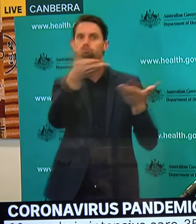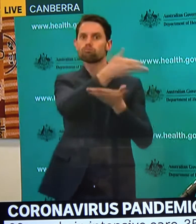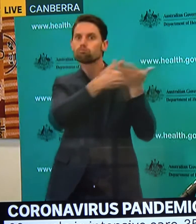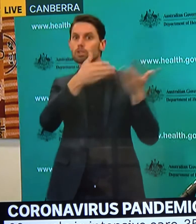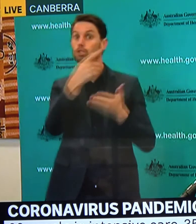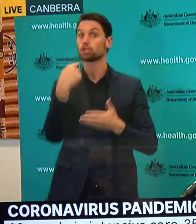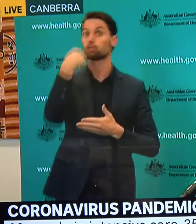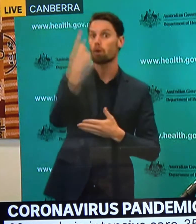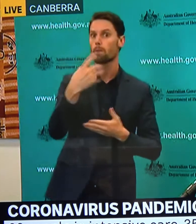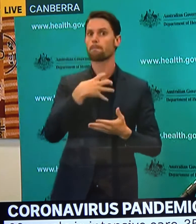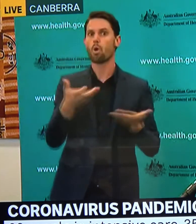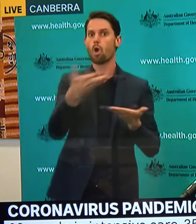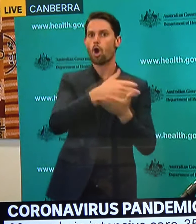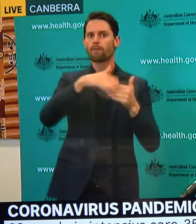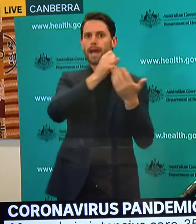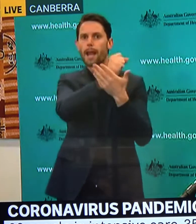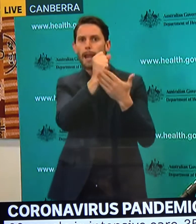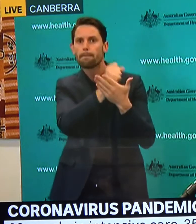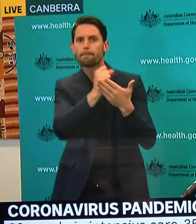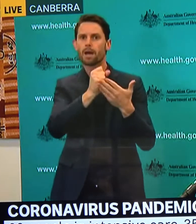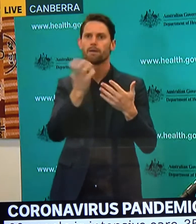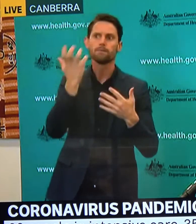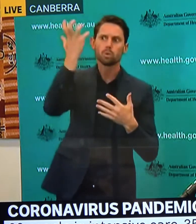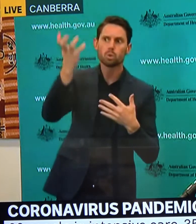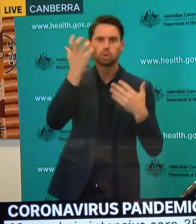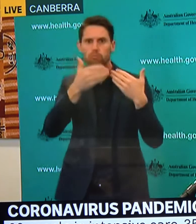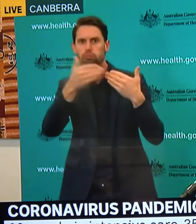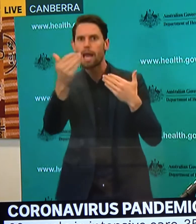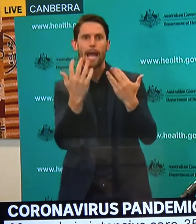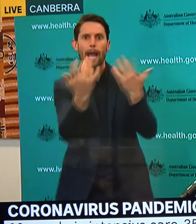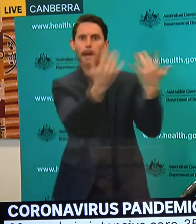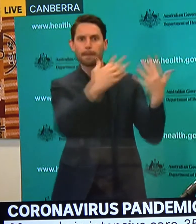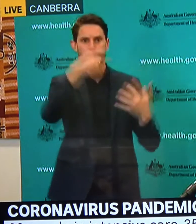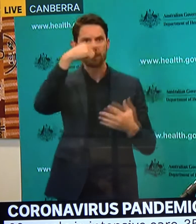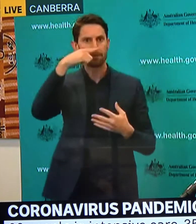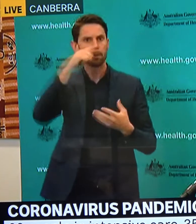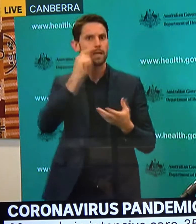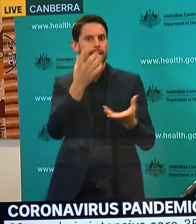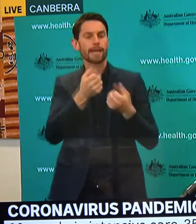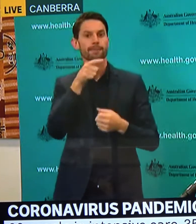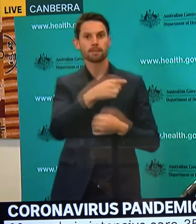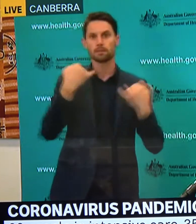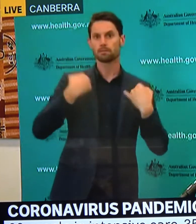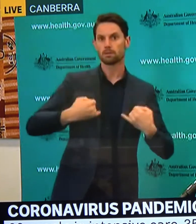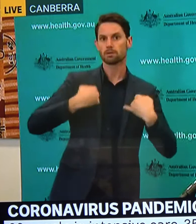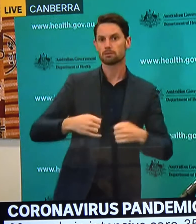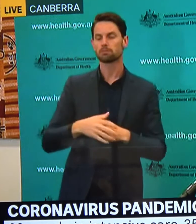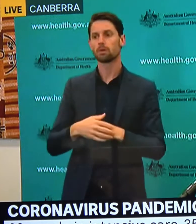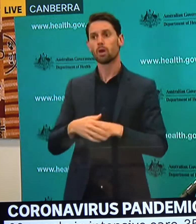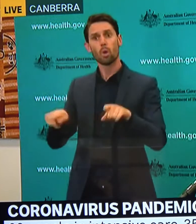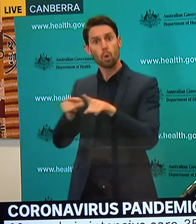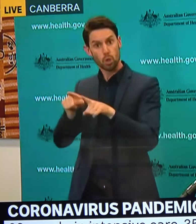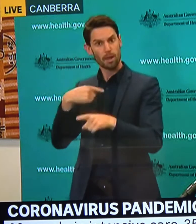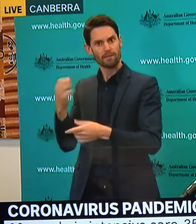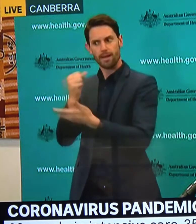on Friday. That is one of the sources we use. We use the daily counts of cases and our laboratory